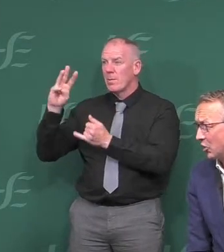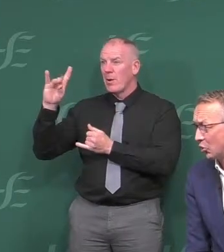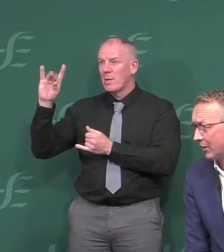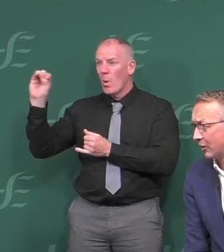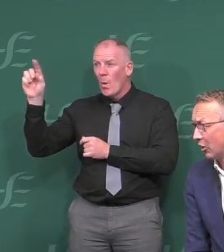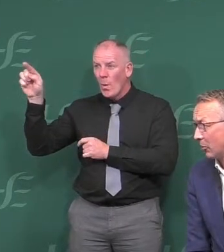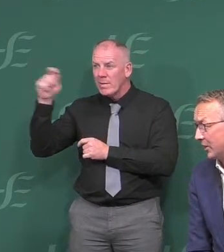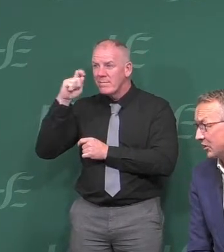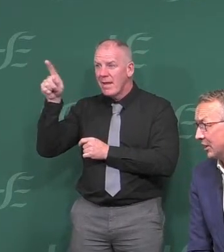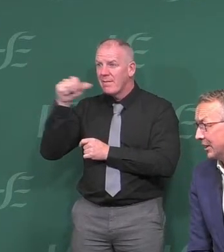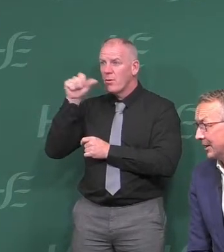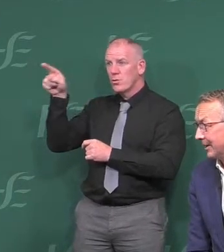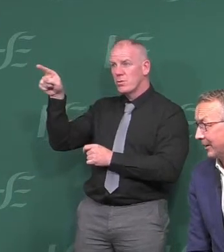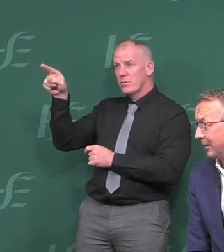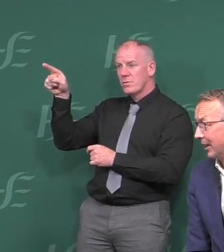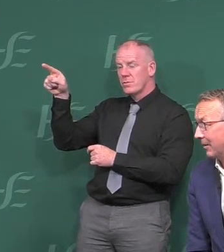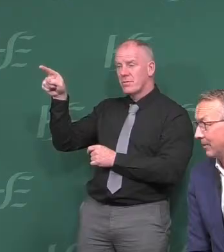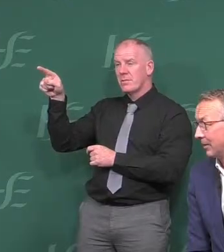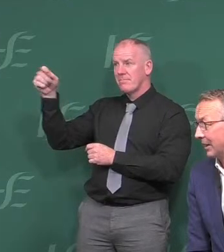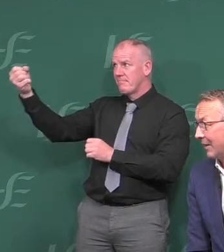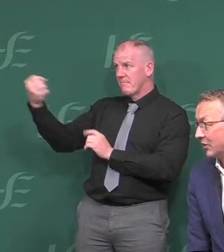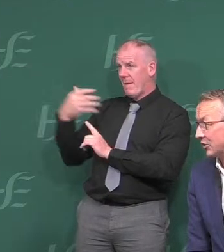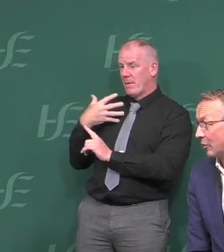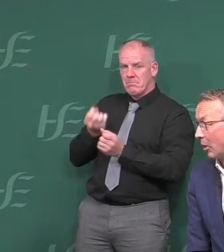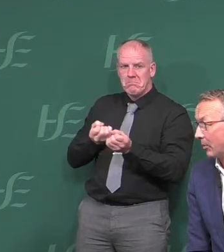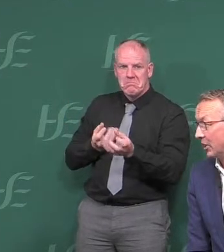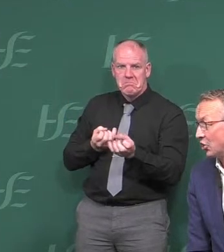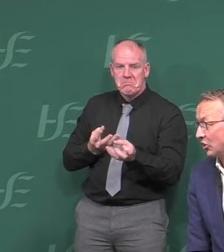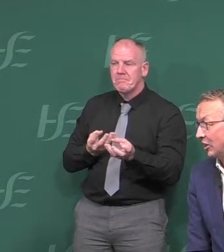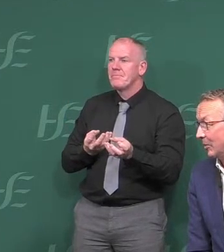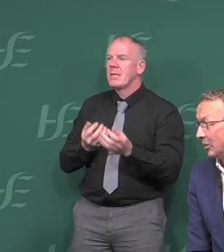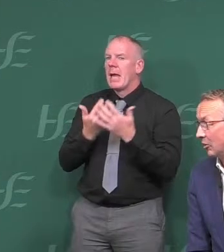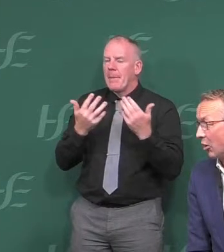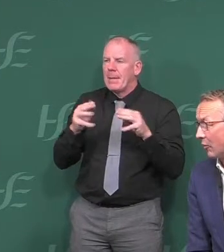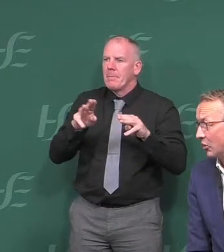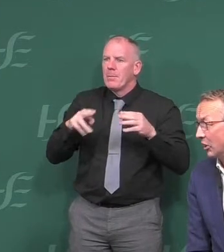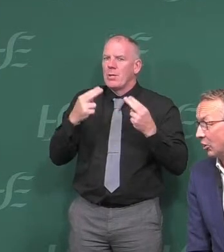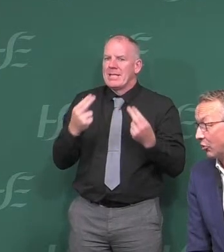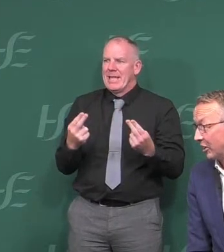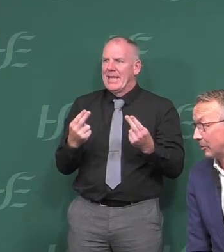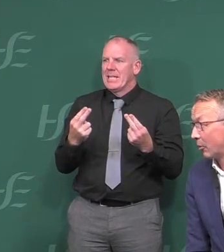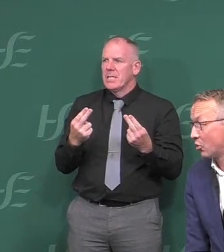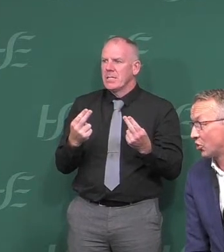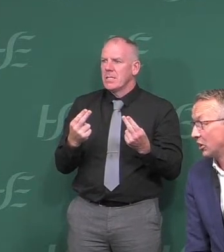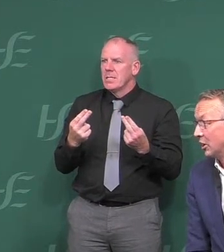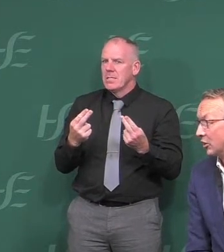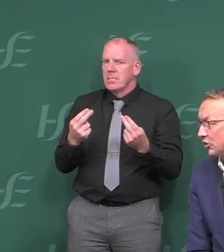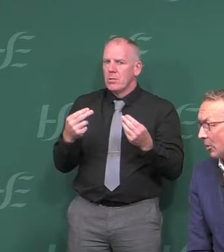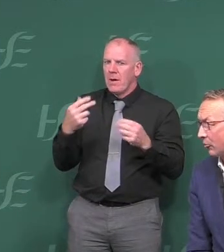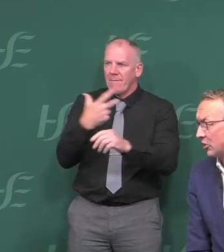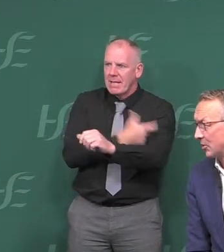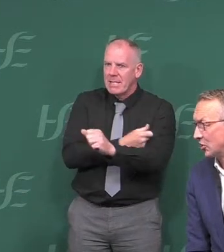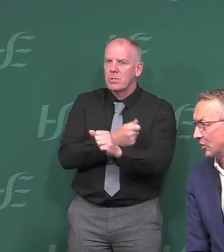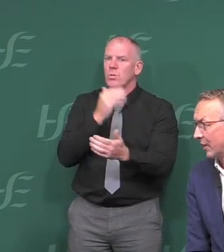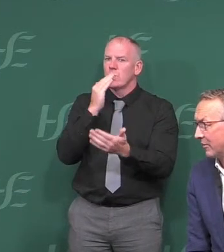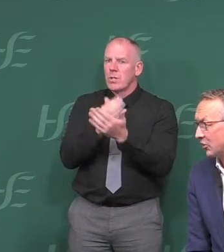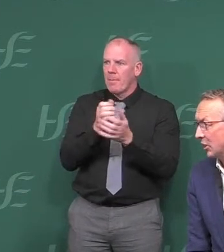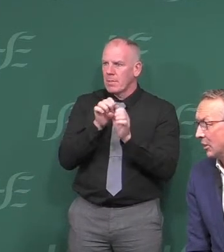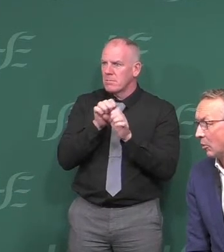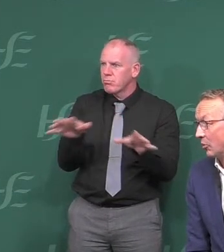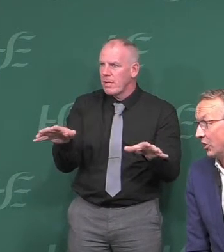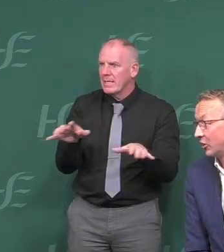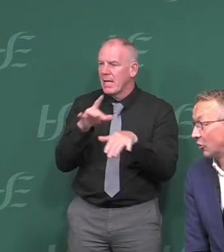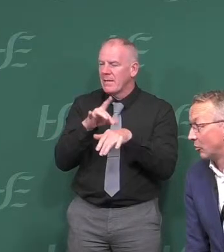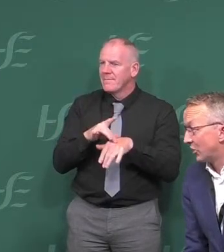year at WHO level and otherwise, that the levels of the population need to be covered, the critical proportion to stop transmission of the